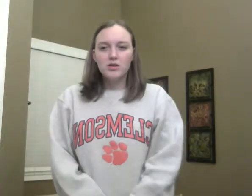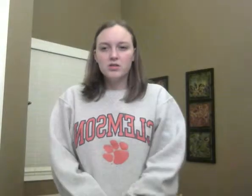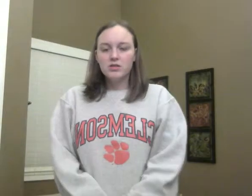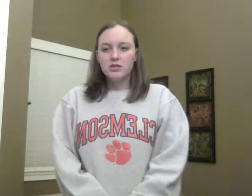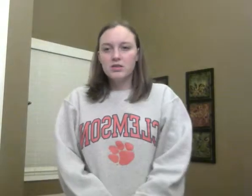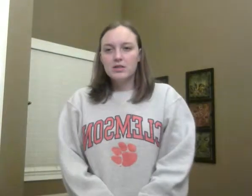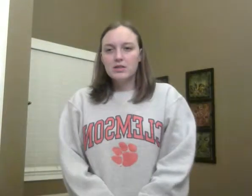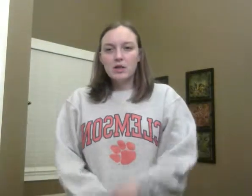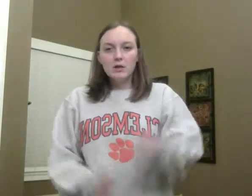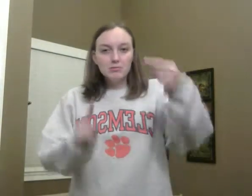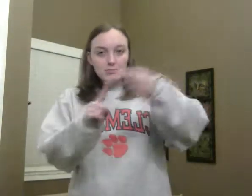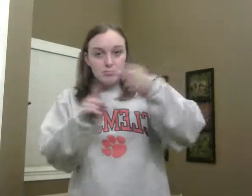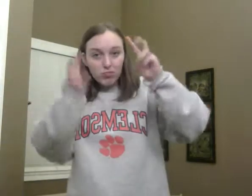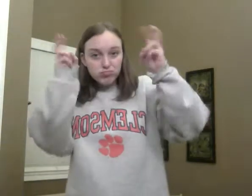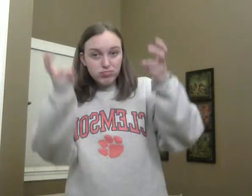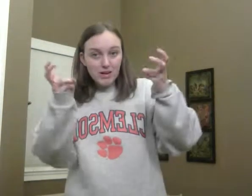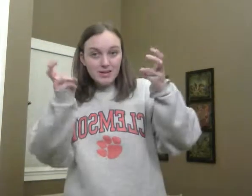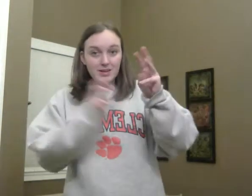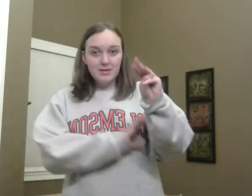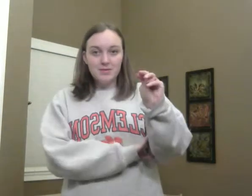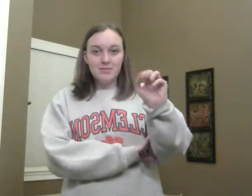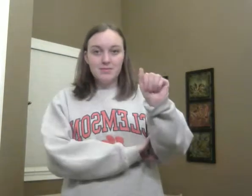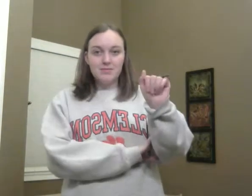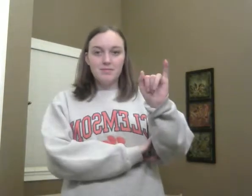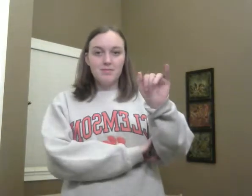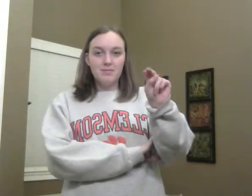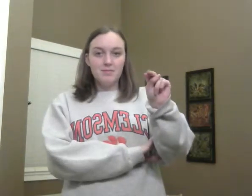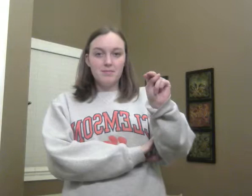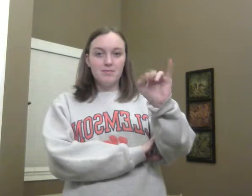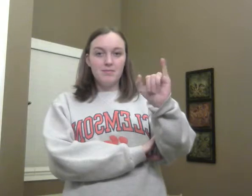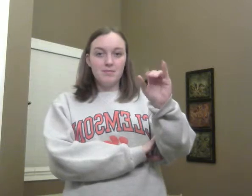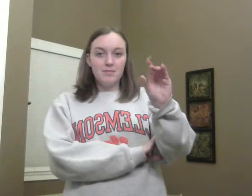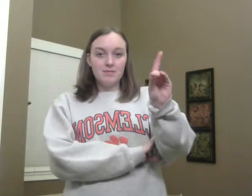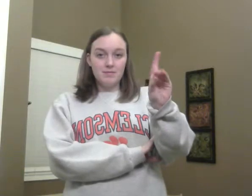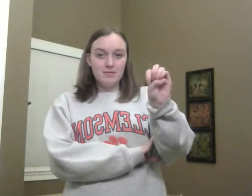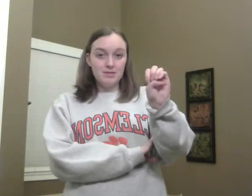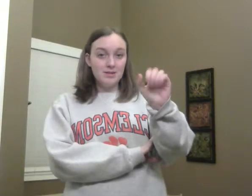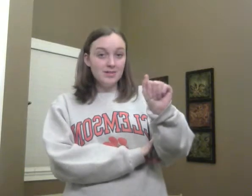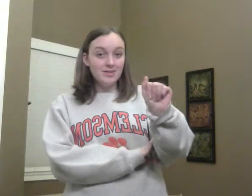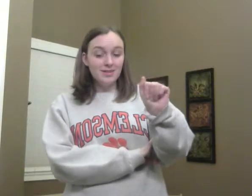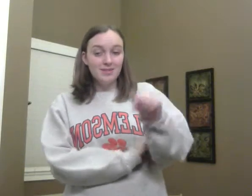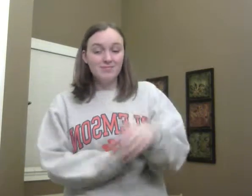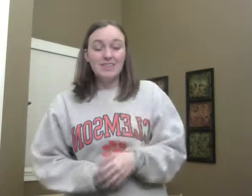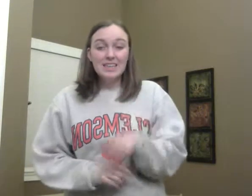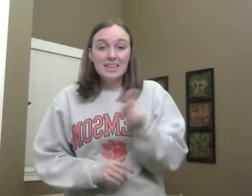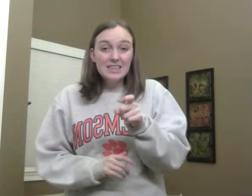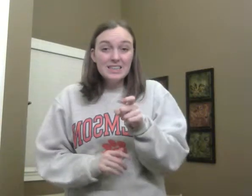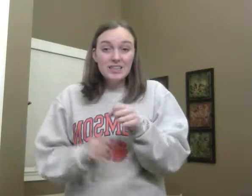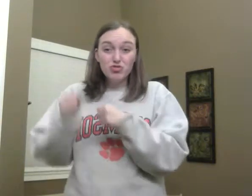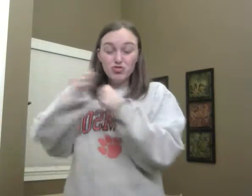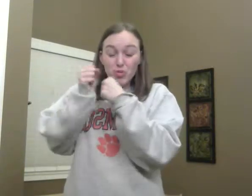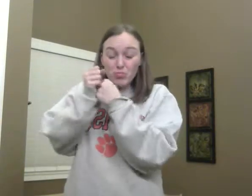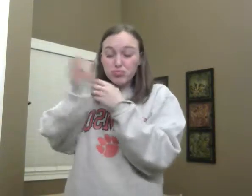We are. I can identify the main idea and supporting details from what I read and create a summary using